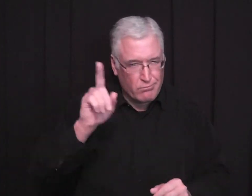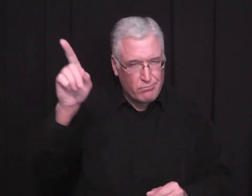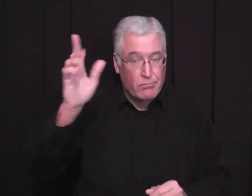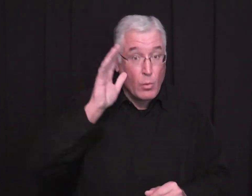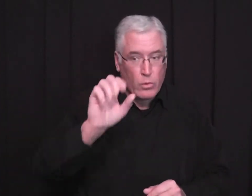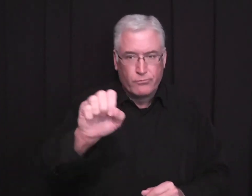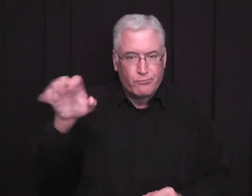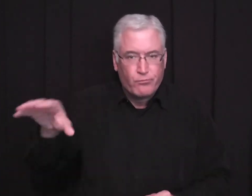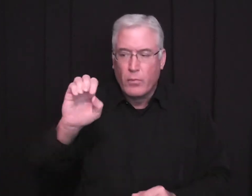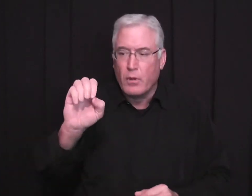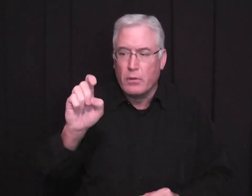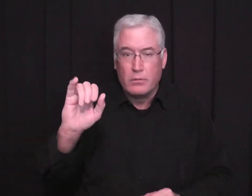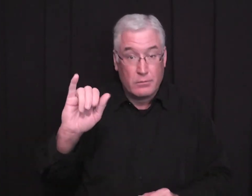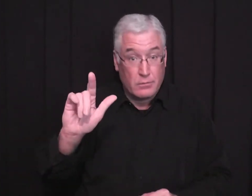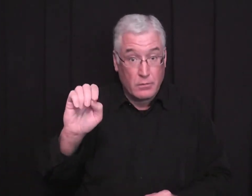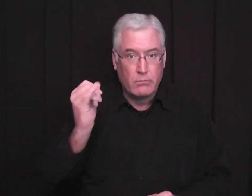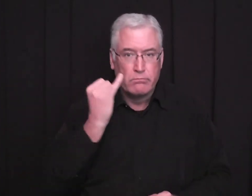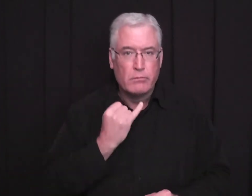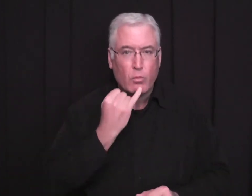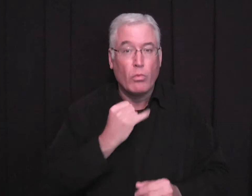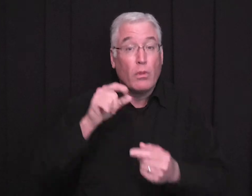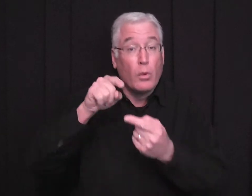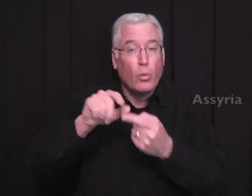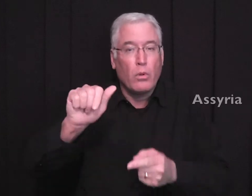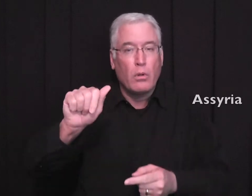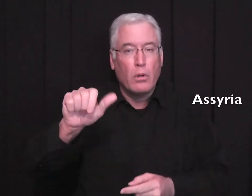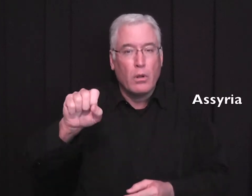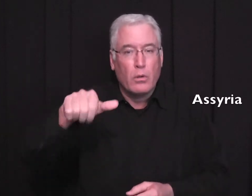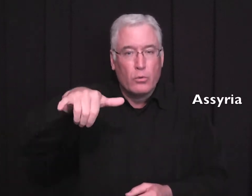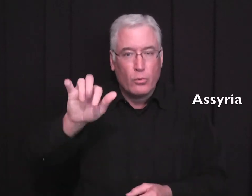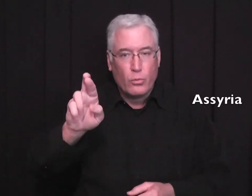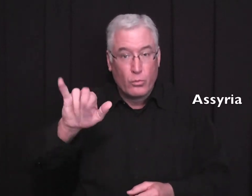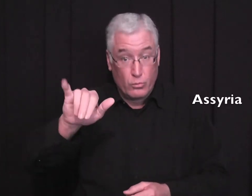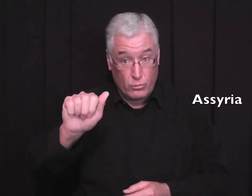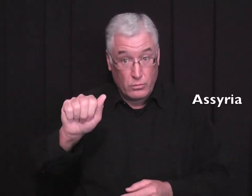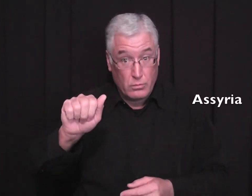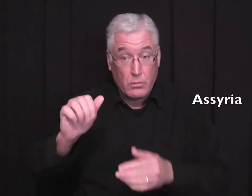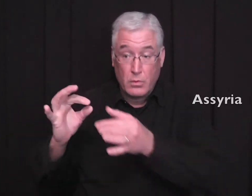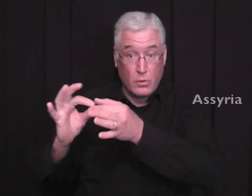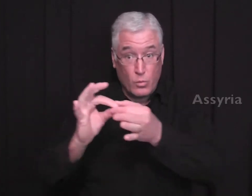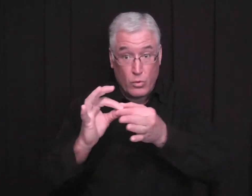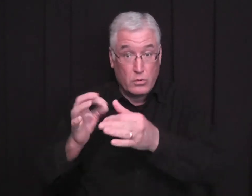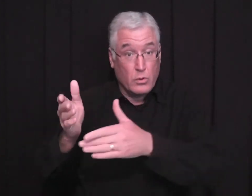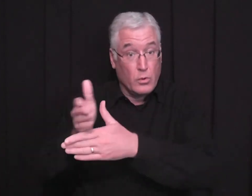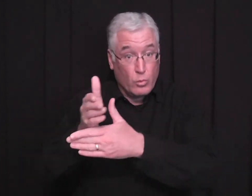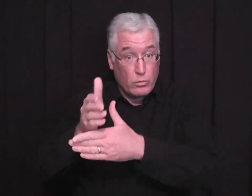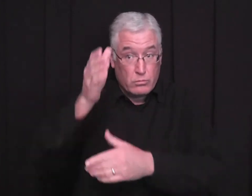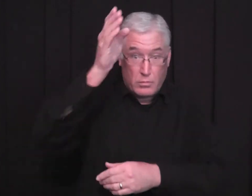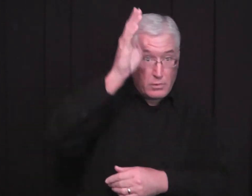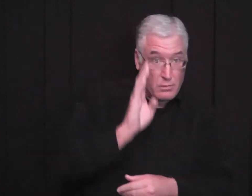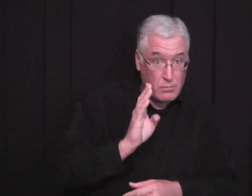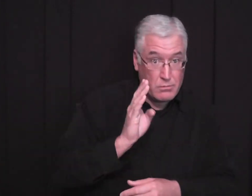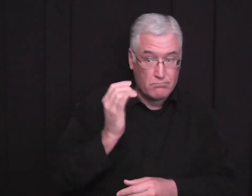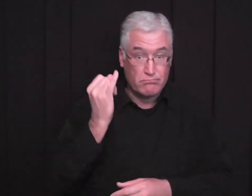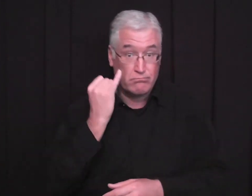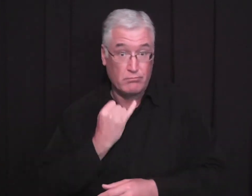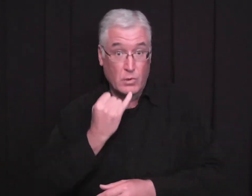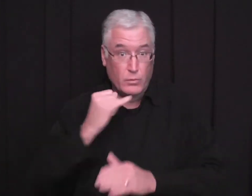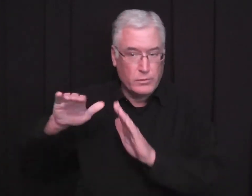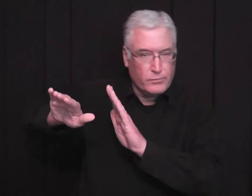And what did this point to? Well, it pointed to the relationship between God and Israel, that God would exile the